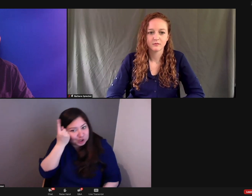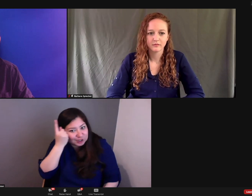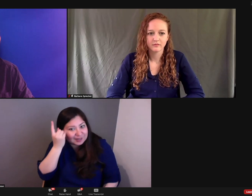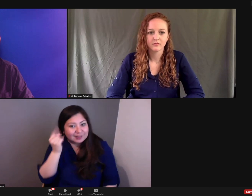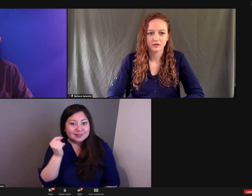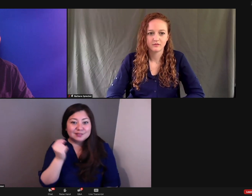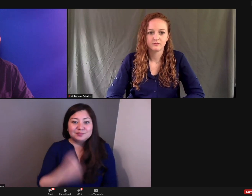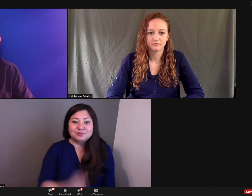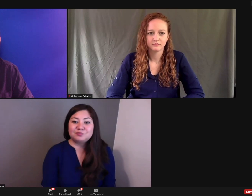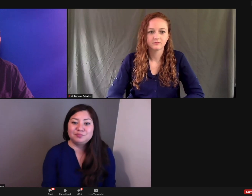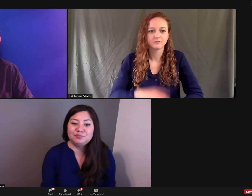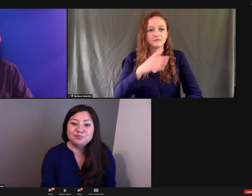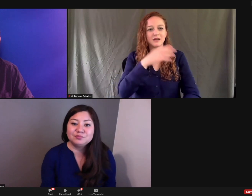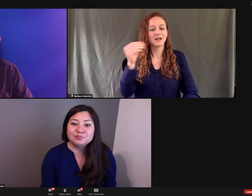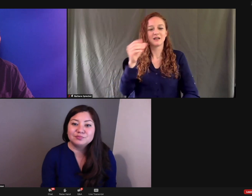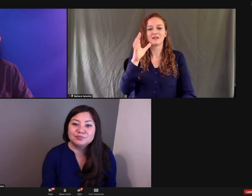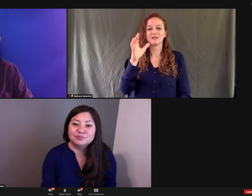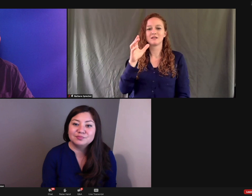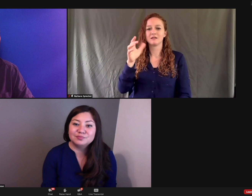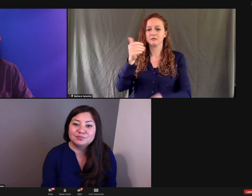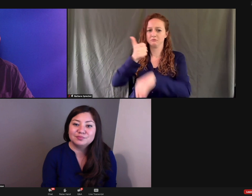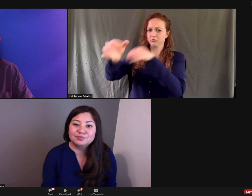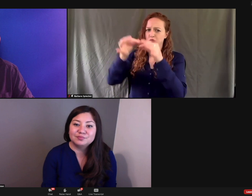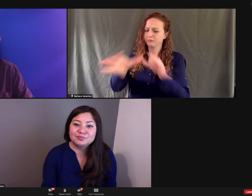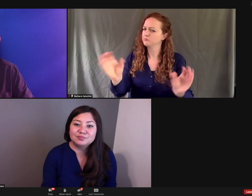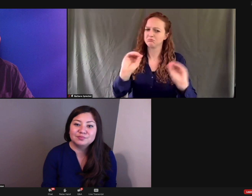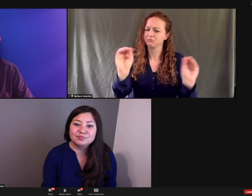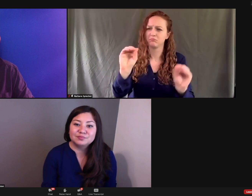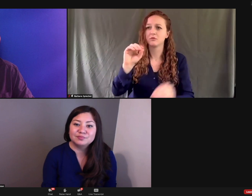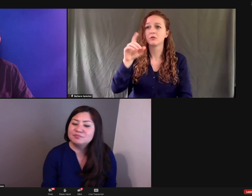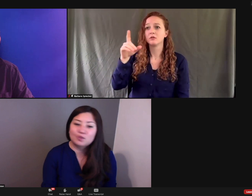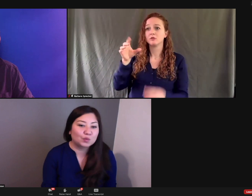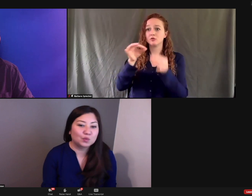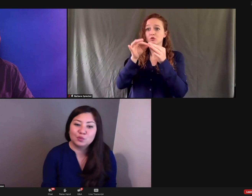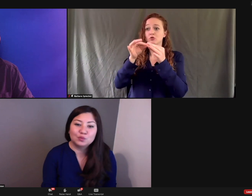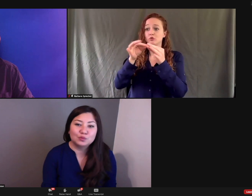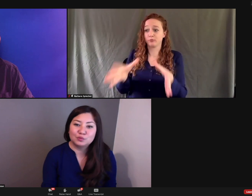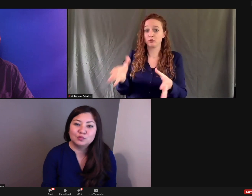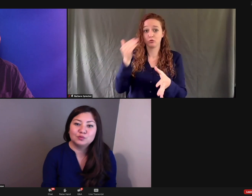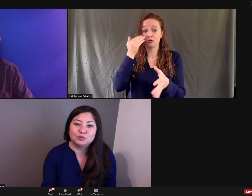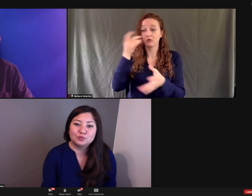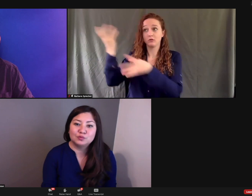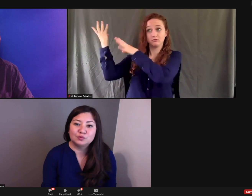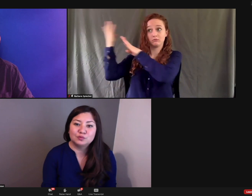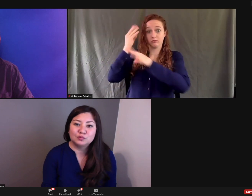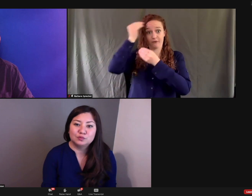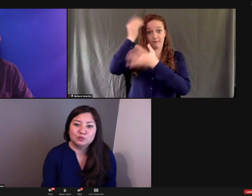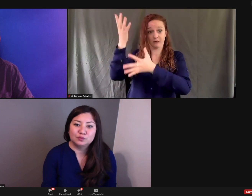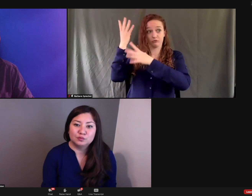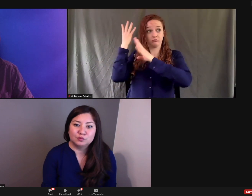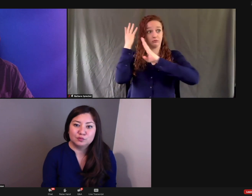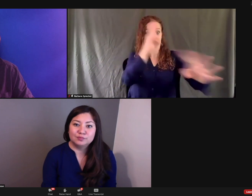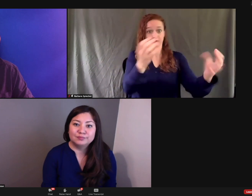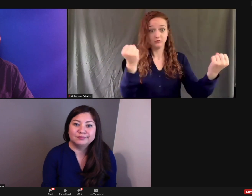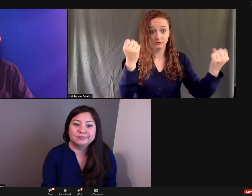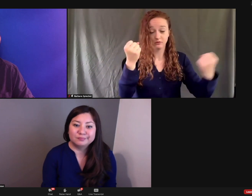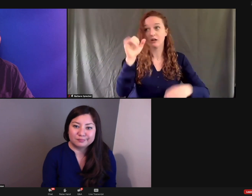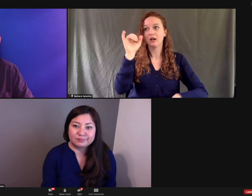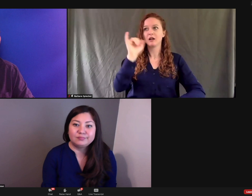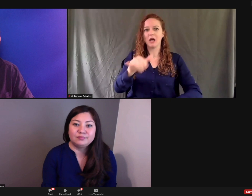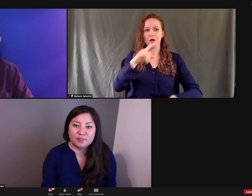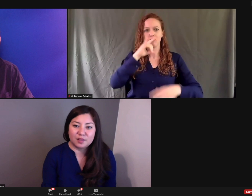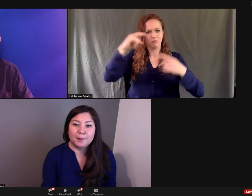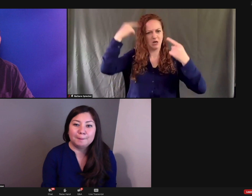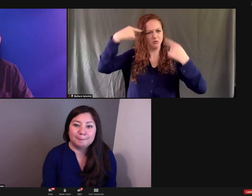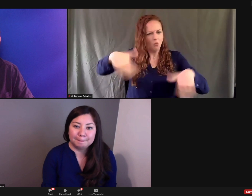So I think our experiences were both good and bad. I've had some really great interpreters, especially at RIT, and I love